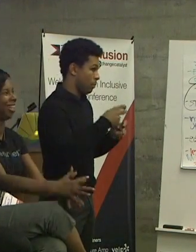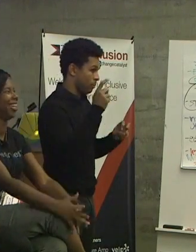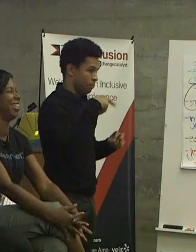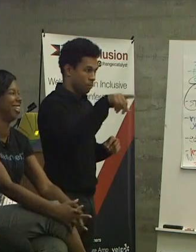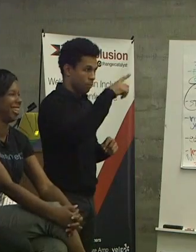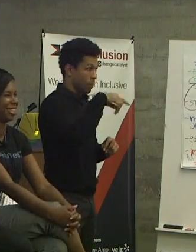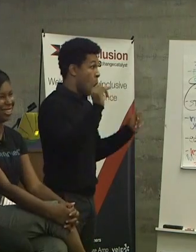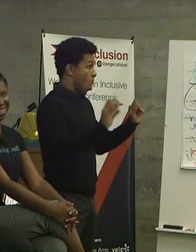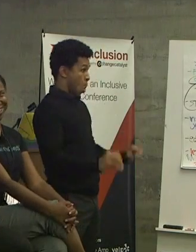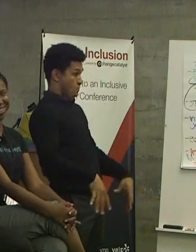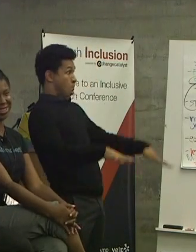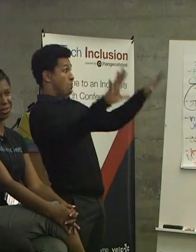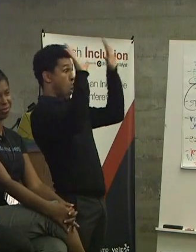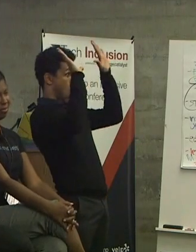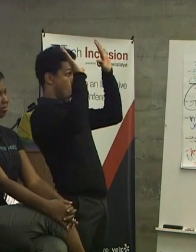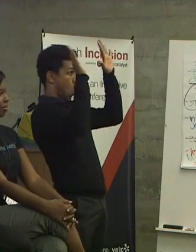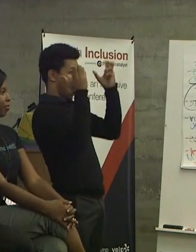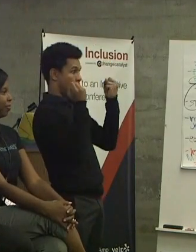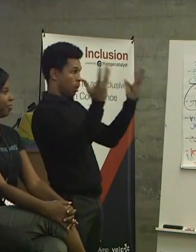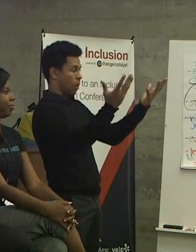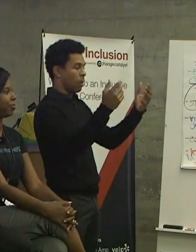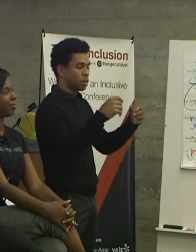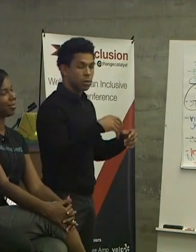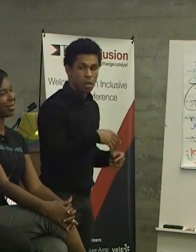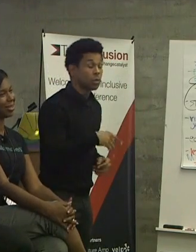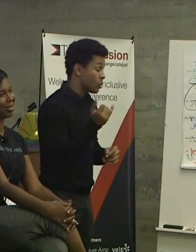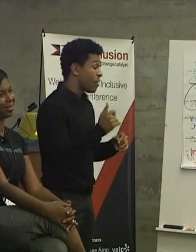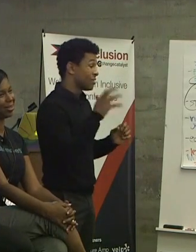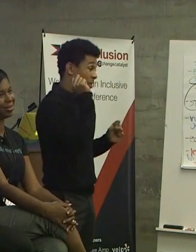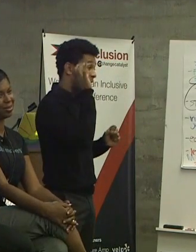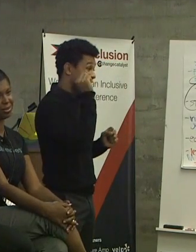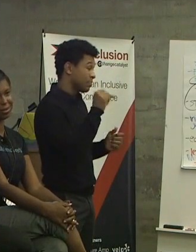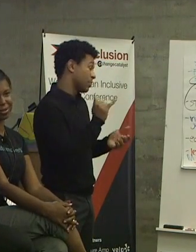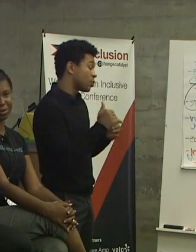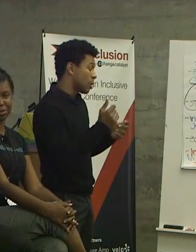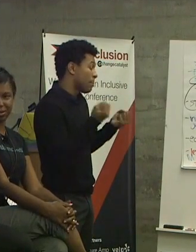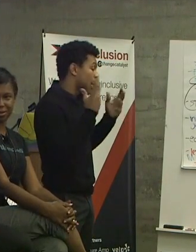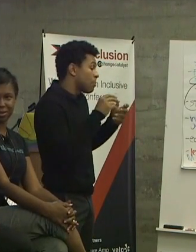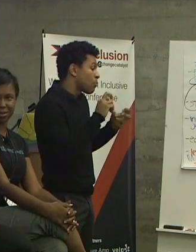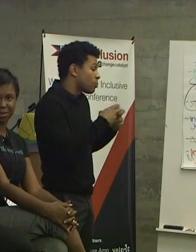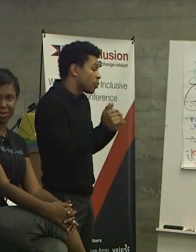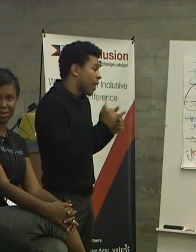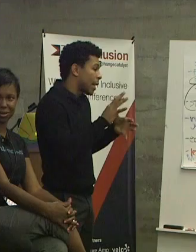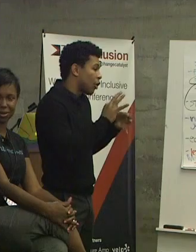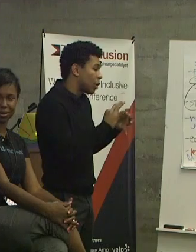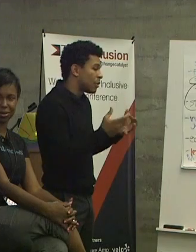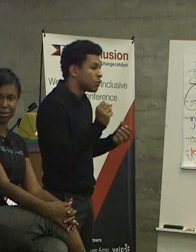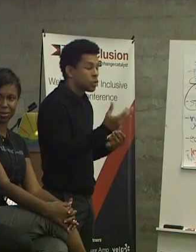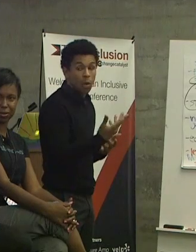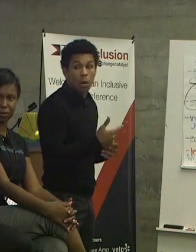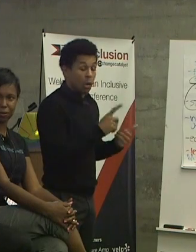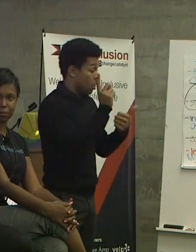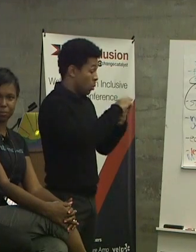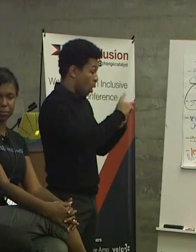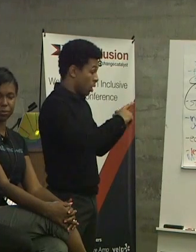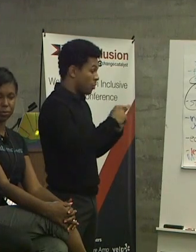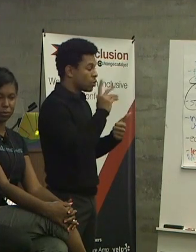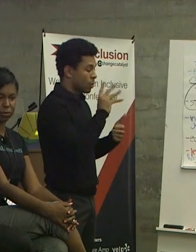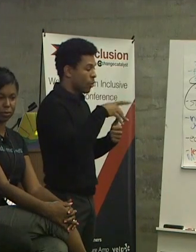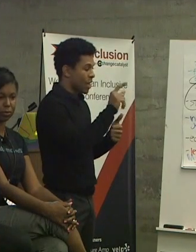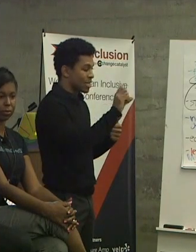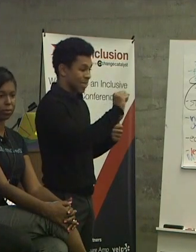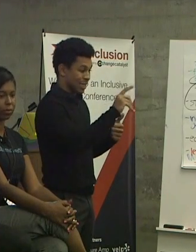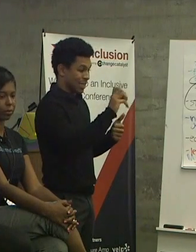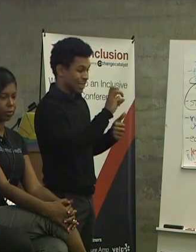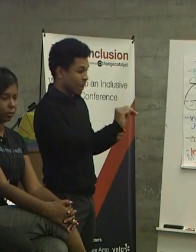cool. Awesome, right? There are a lot of problems with that narrative. I think one problem is that they're talking only about the STEM pipeline, and a